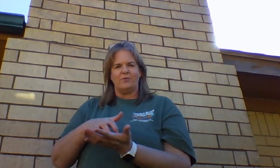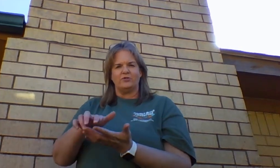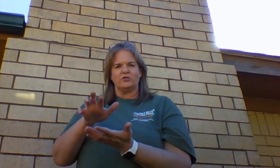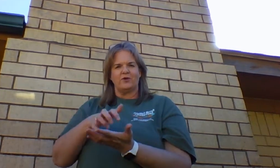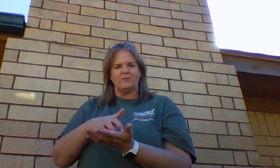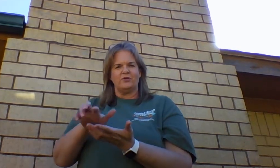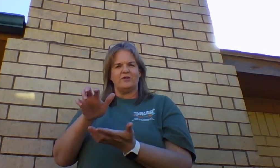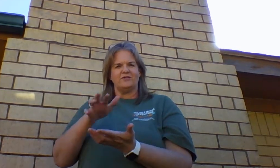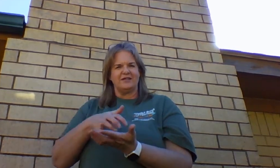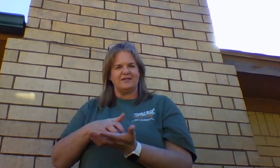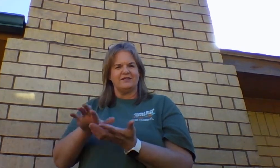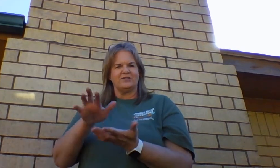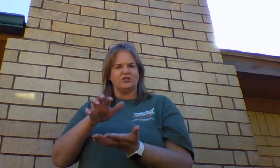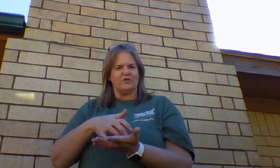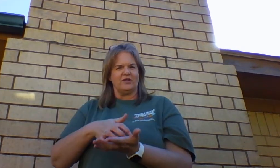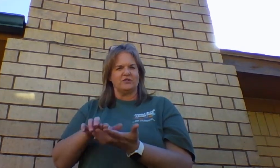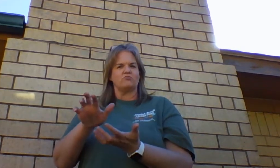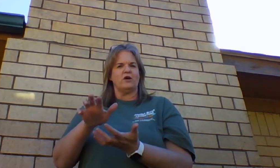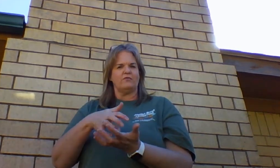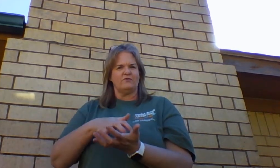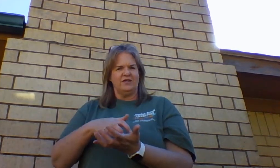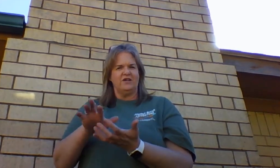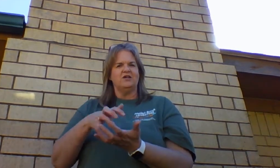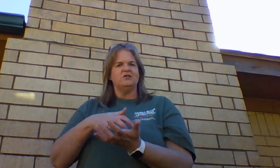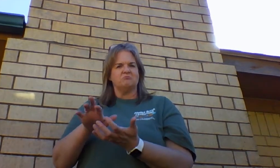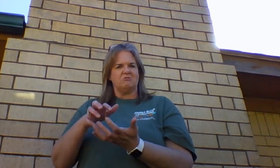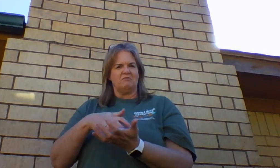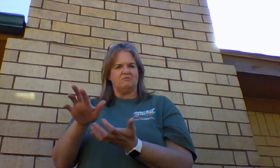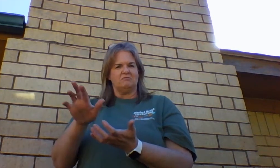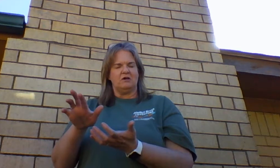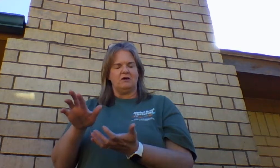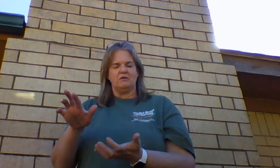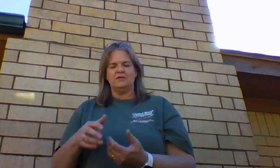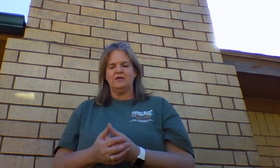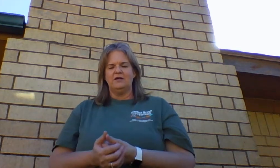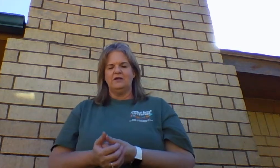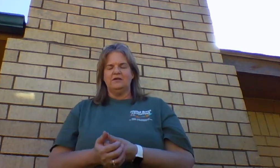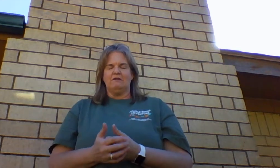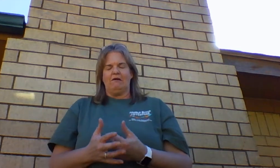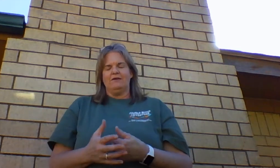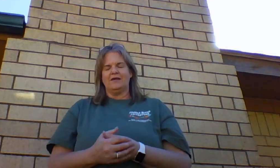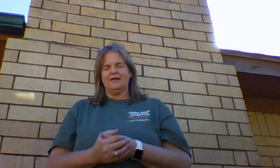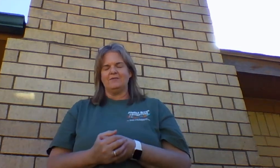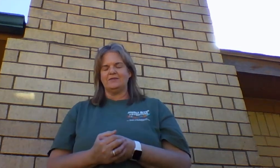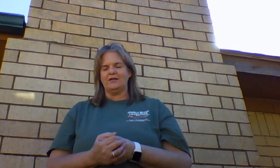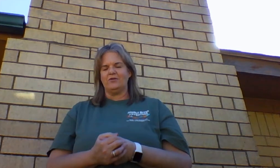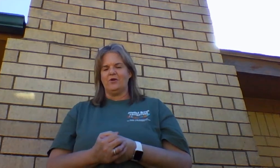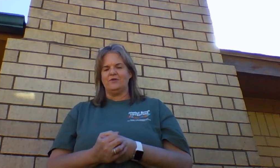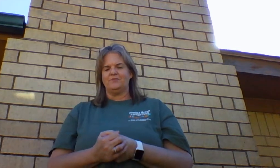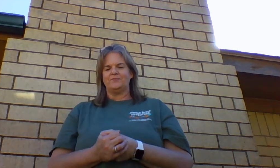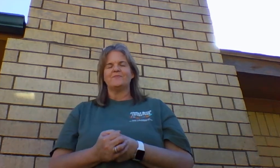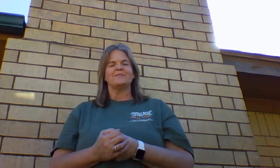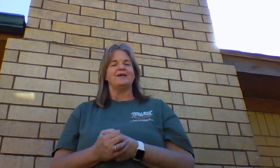you're scraping your nails against it to show that it's rough. Rough. Ugh. Ugh, can't even stand the thought of it.